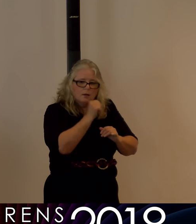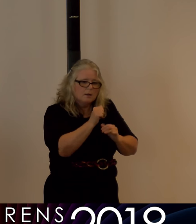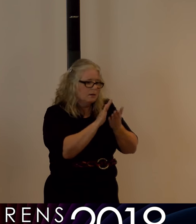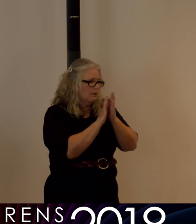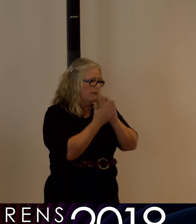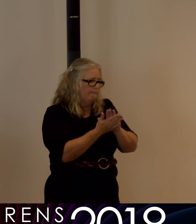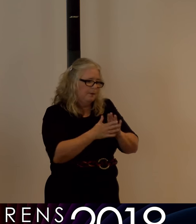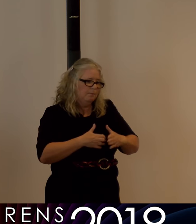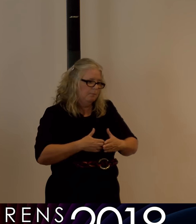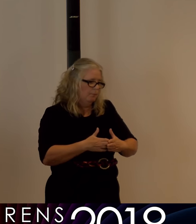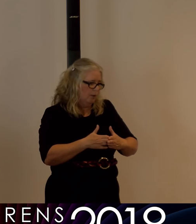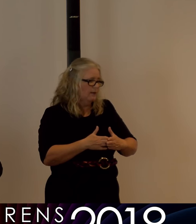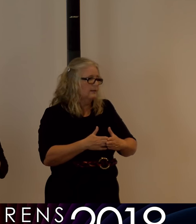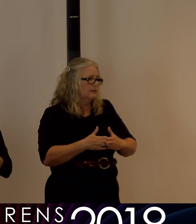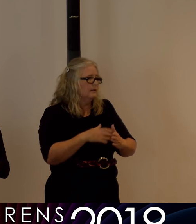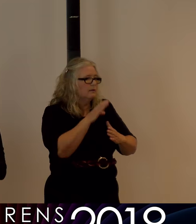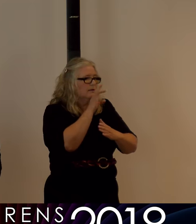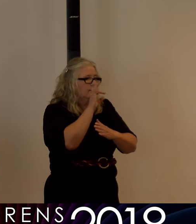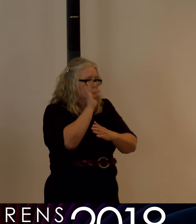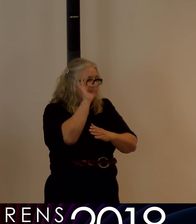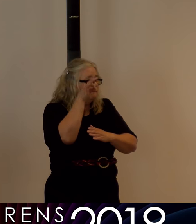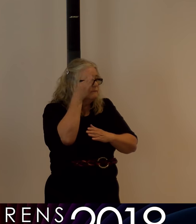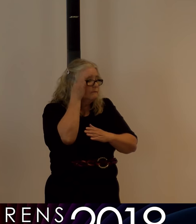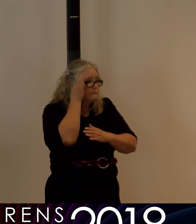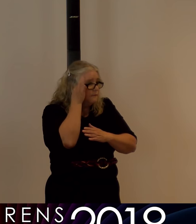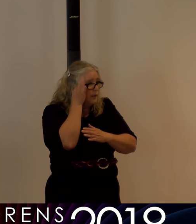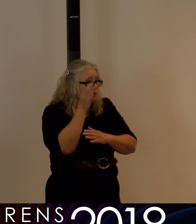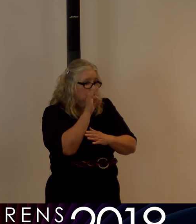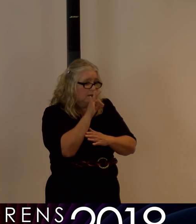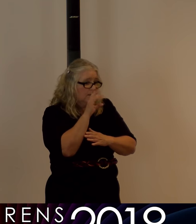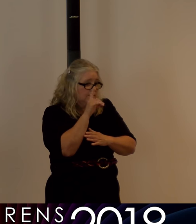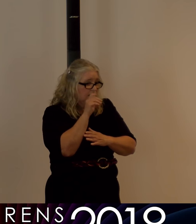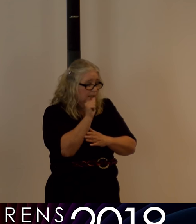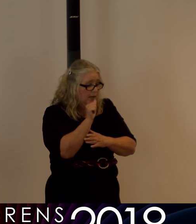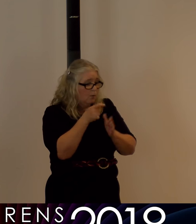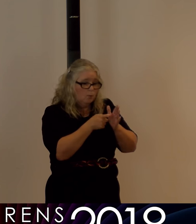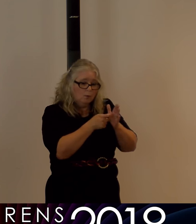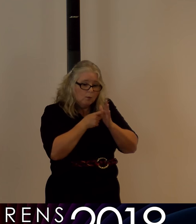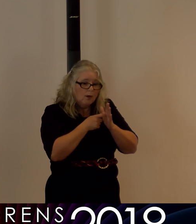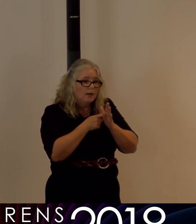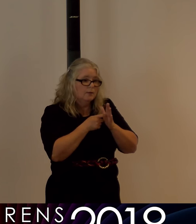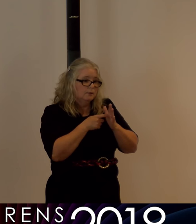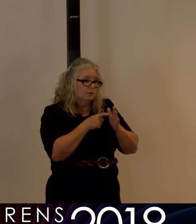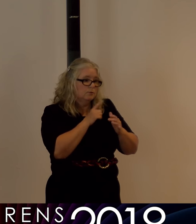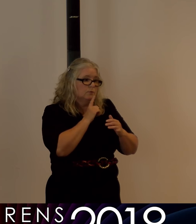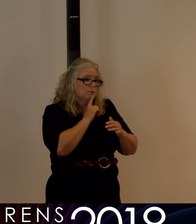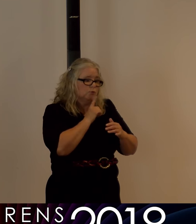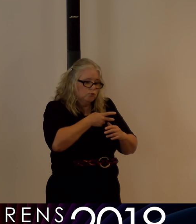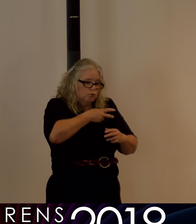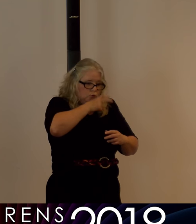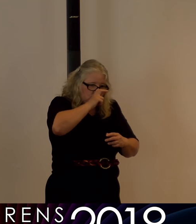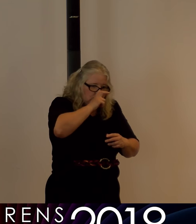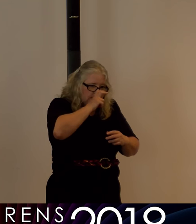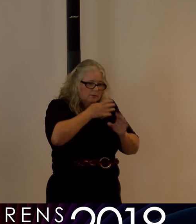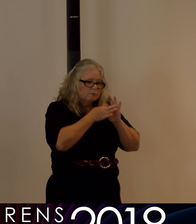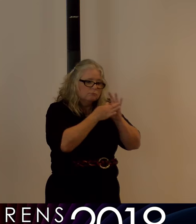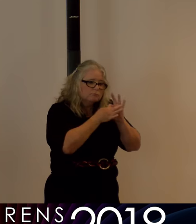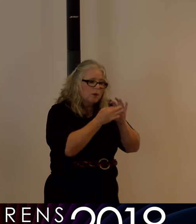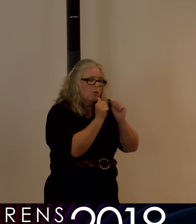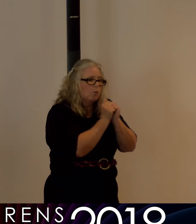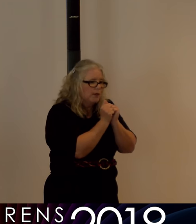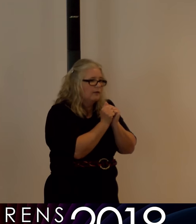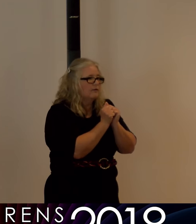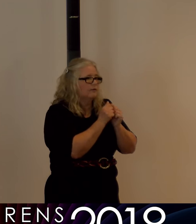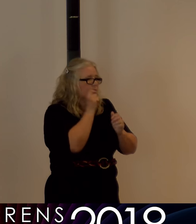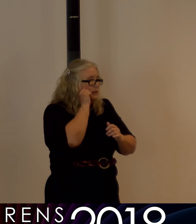this very regimented relationship between a physician and a teenager who takes Retin-A for acne, which is a